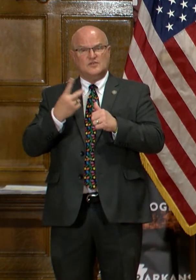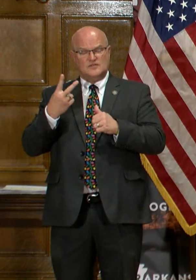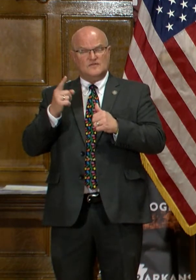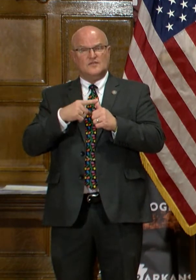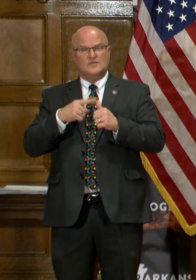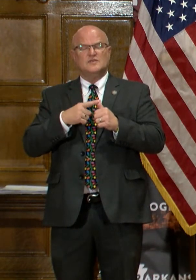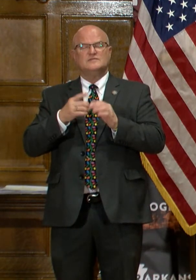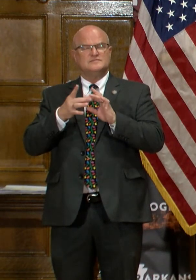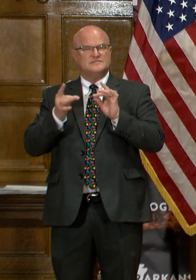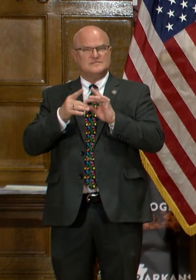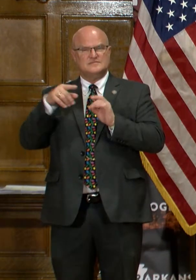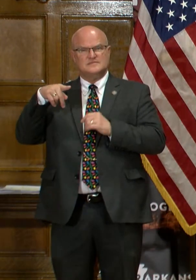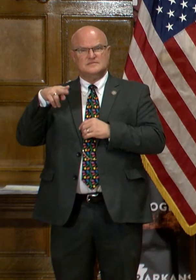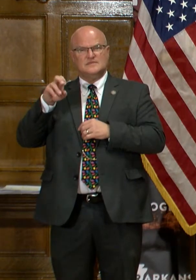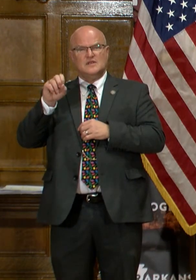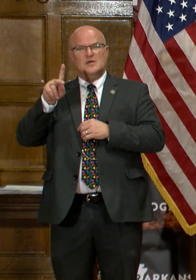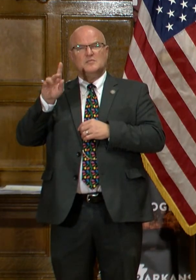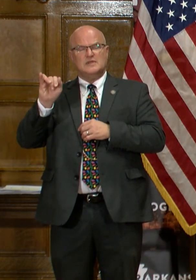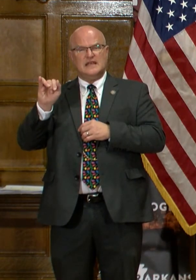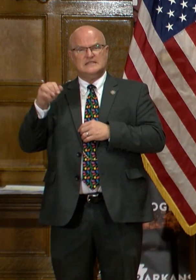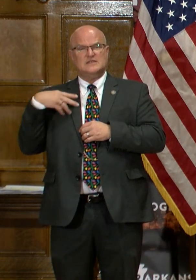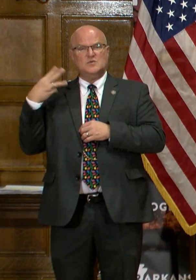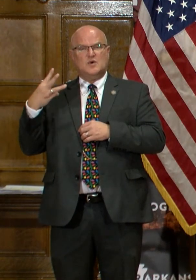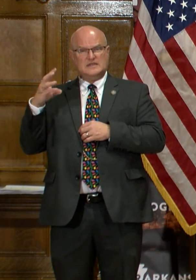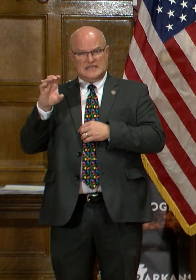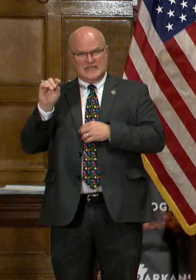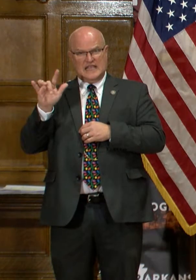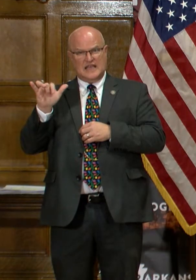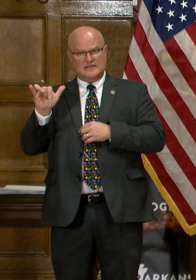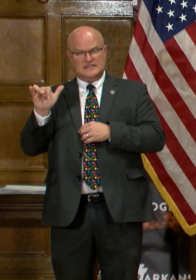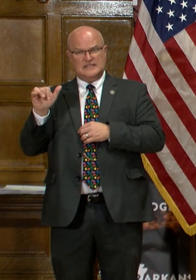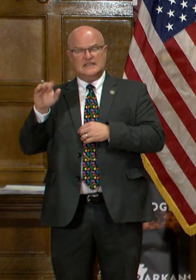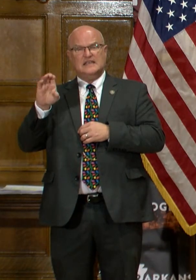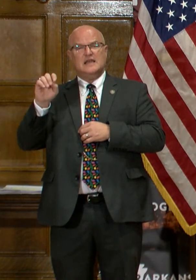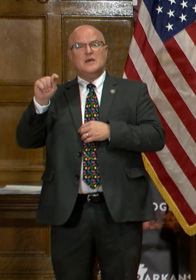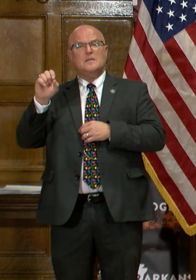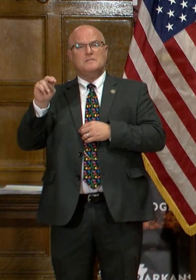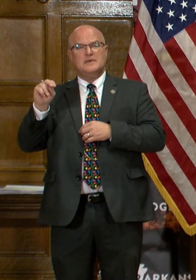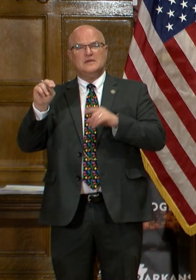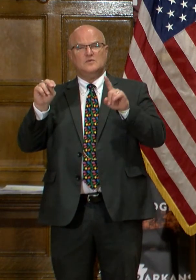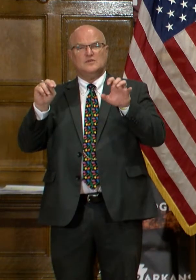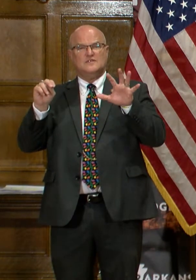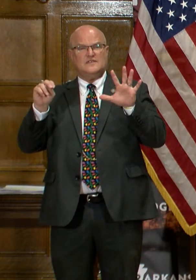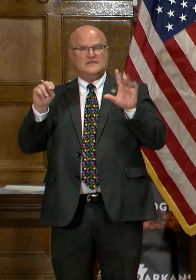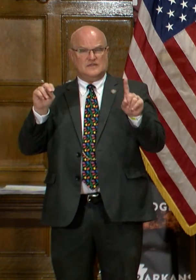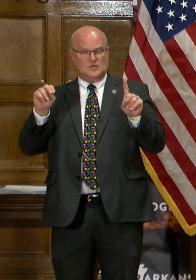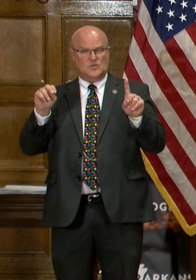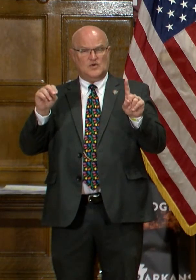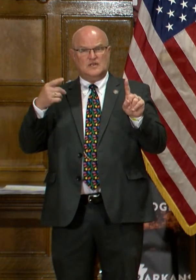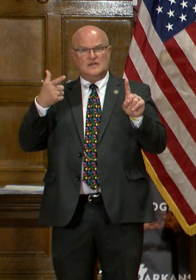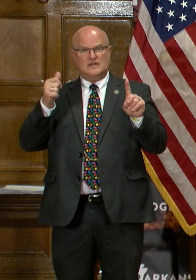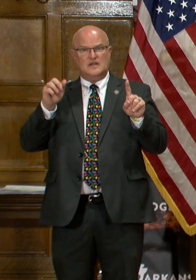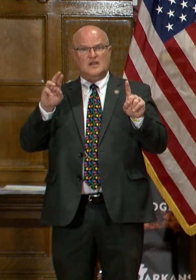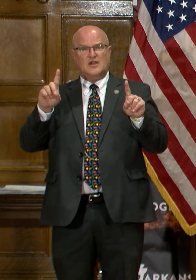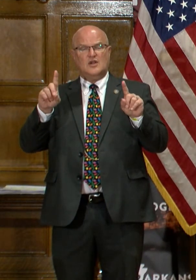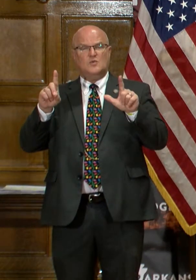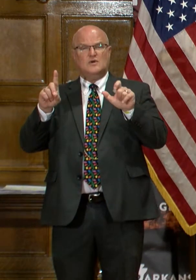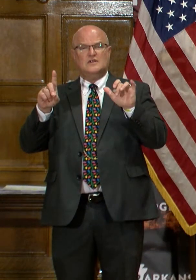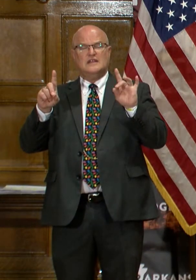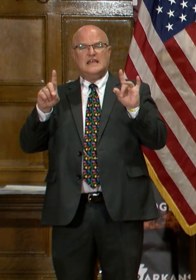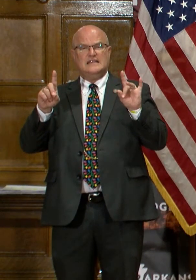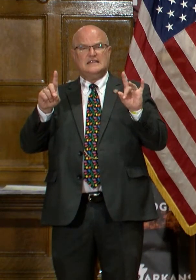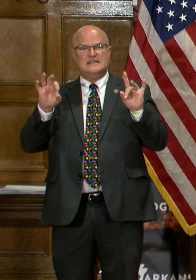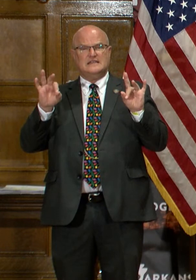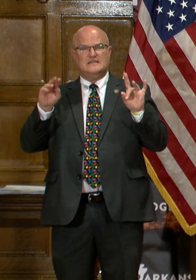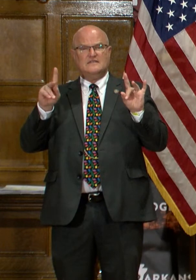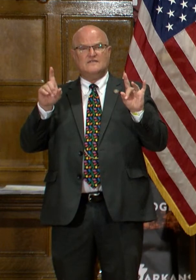first one has been mentioned, which is Pulaski County, followed by Washington County, followed by Benton at 151, Garland at 118, and